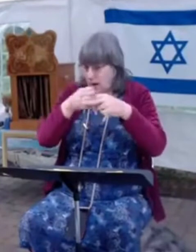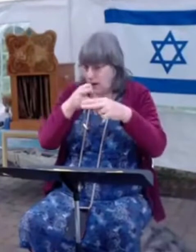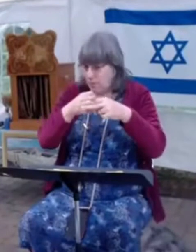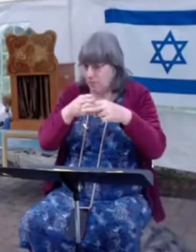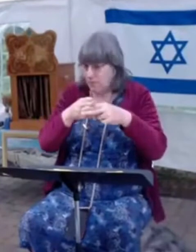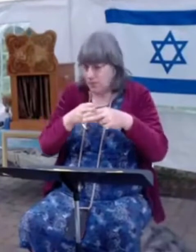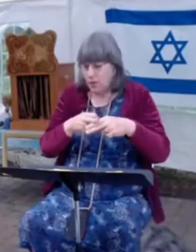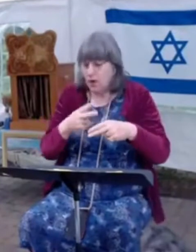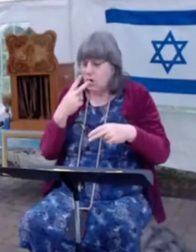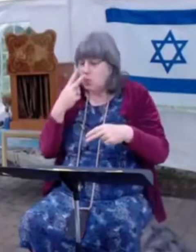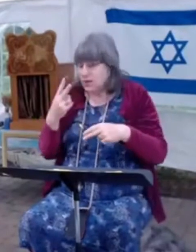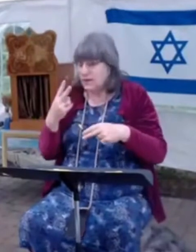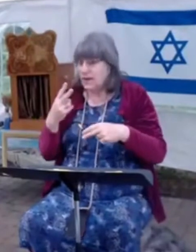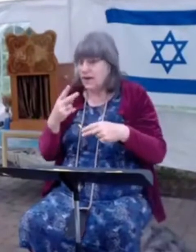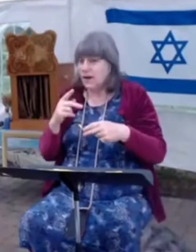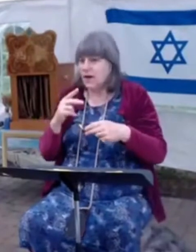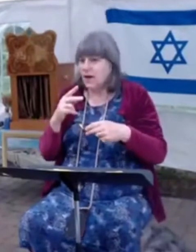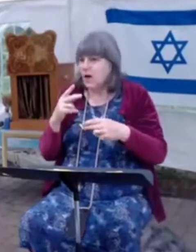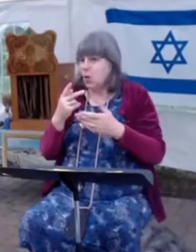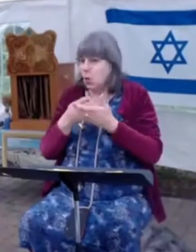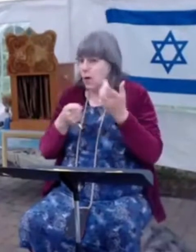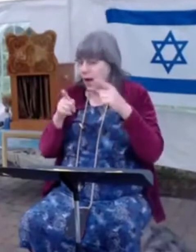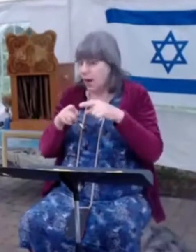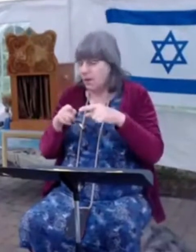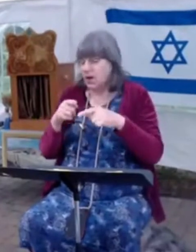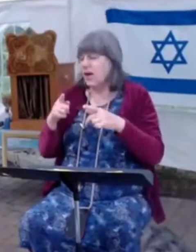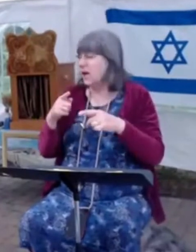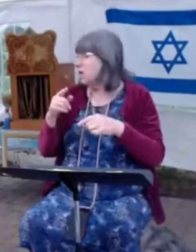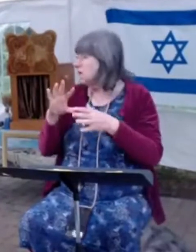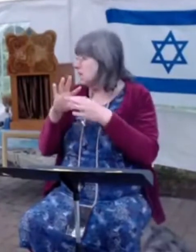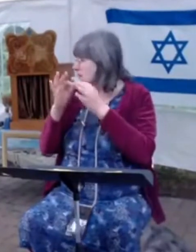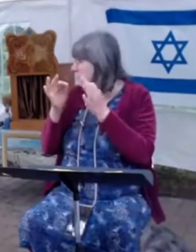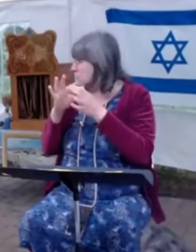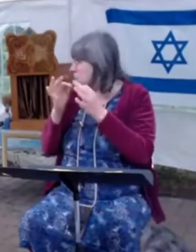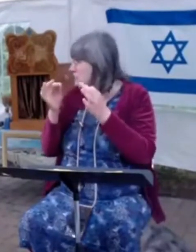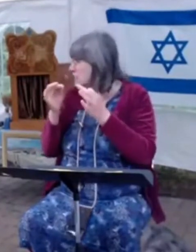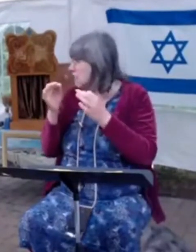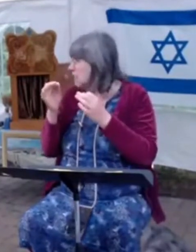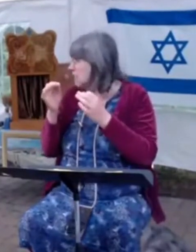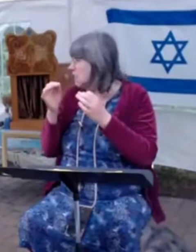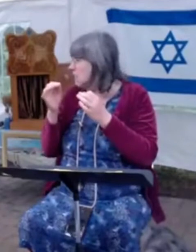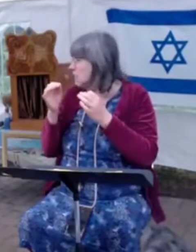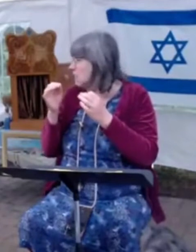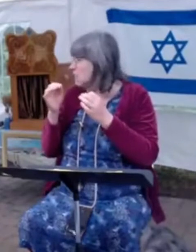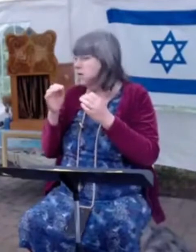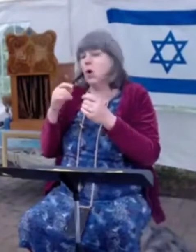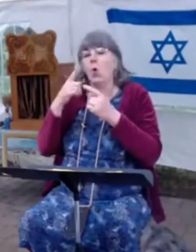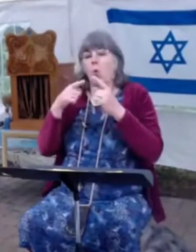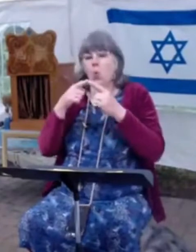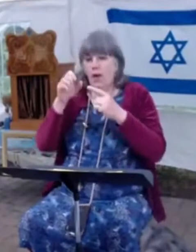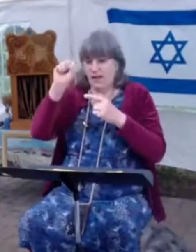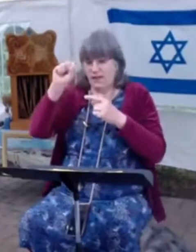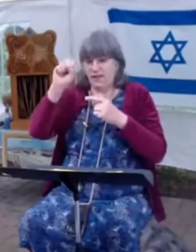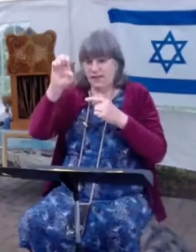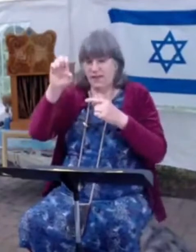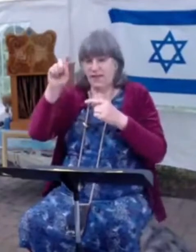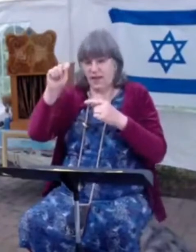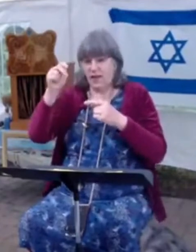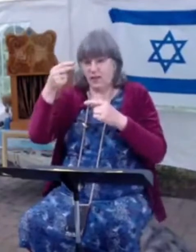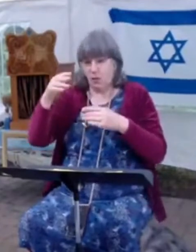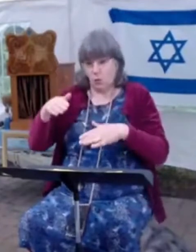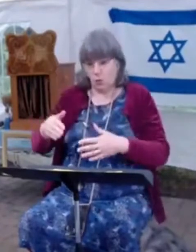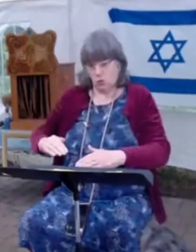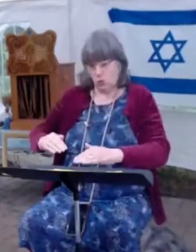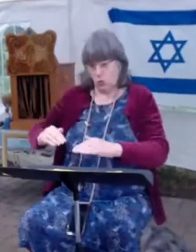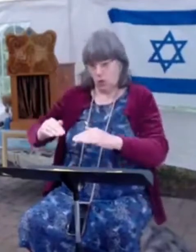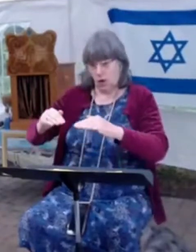Josephus' Book of Antiquities, it says, this Seth, when he was brought up and came to